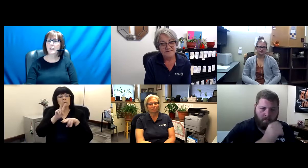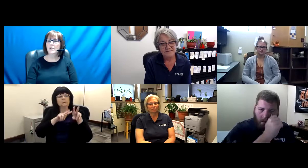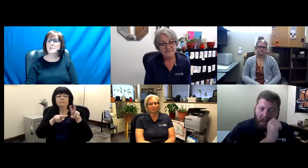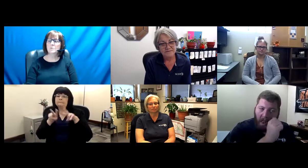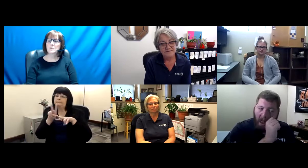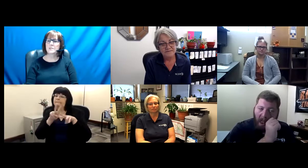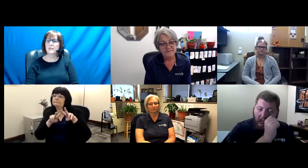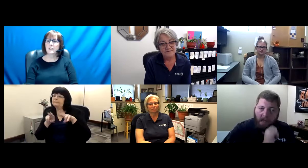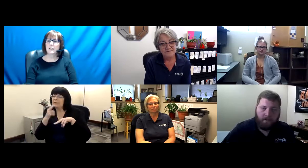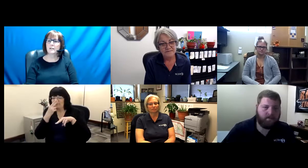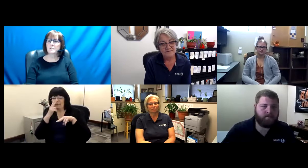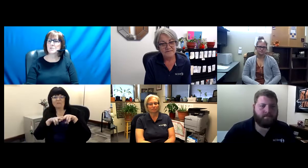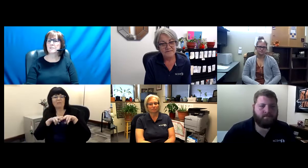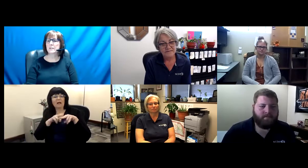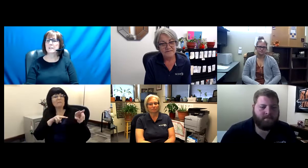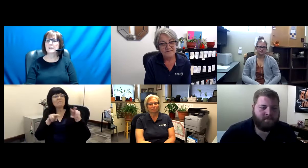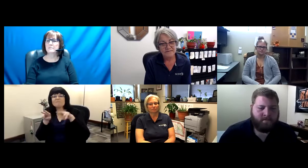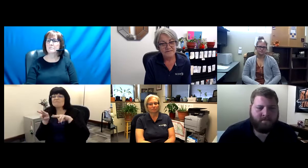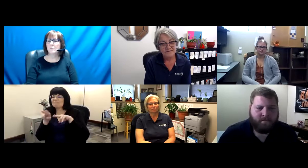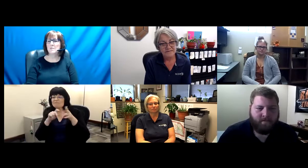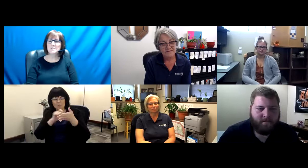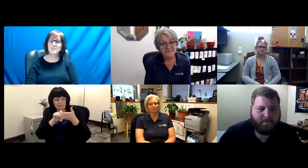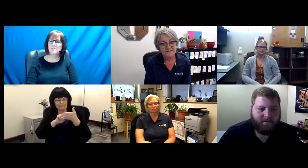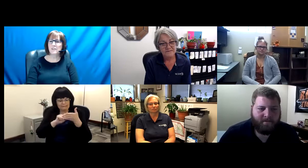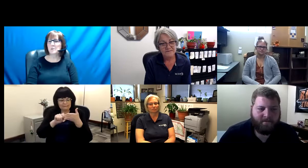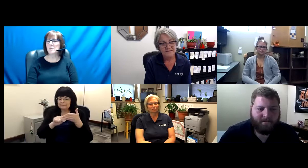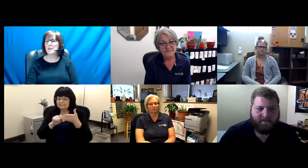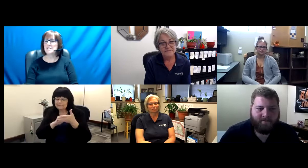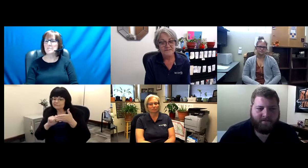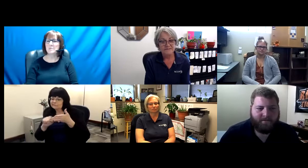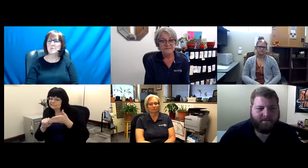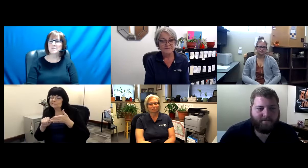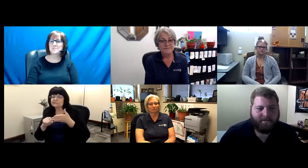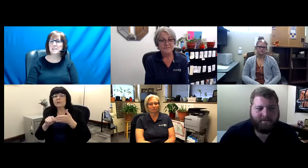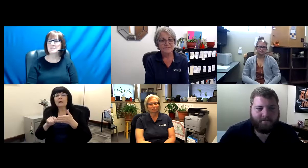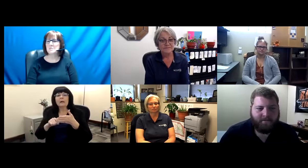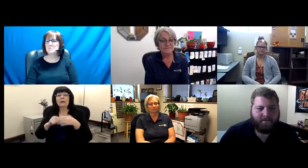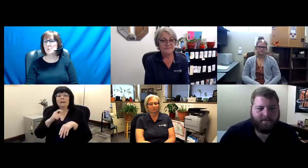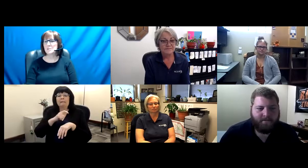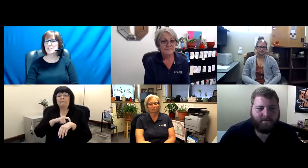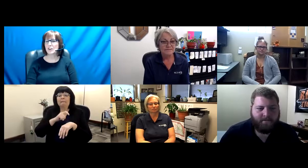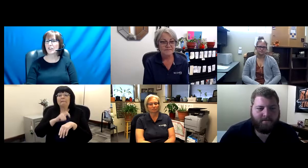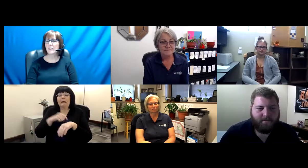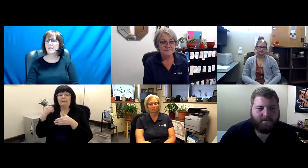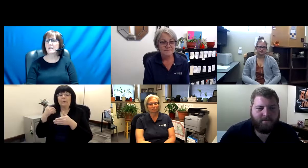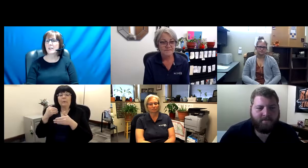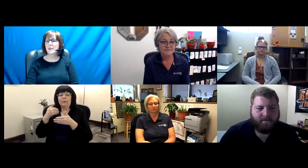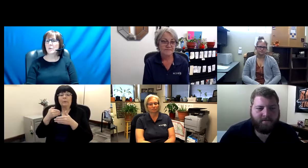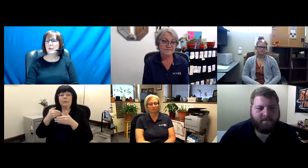So we were sitting there observing, and it was a lot of fun watching people and taking some notes and journaling. And when it